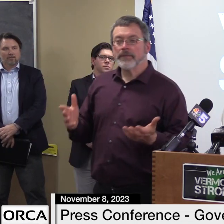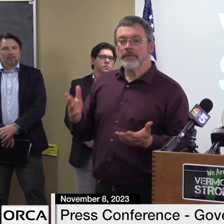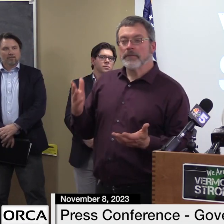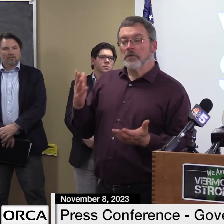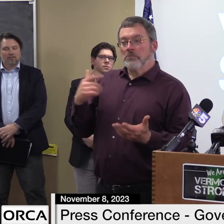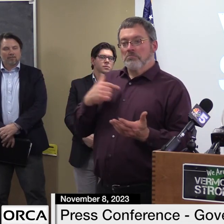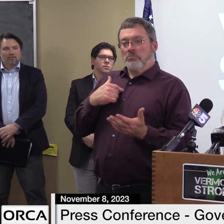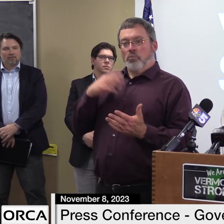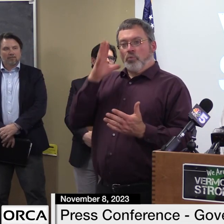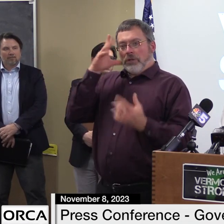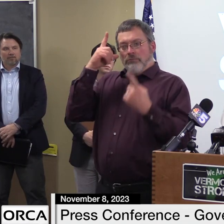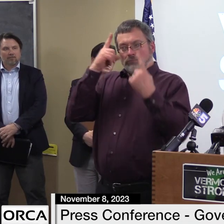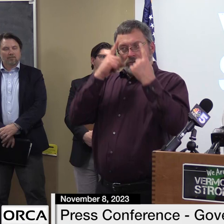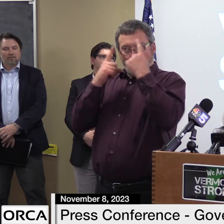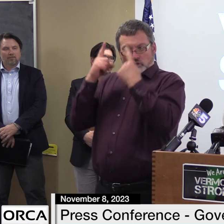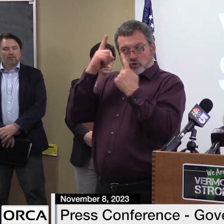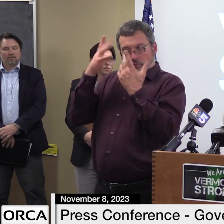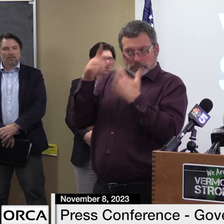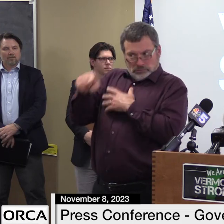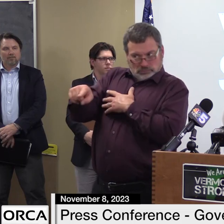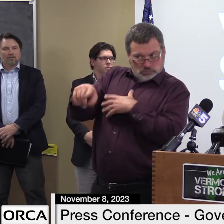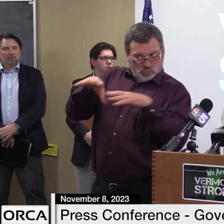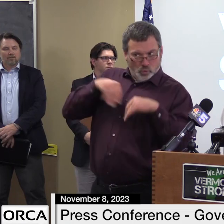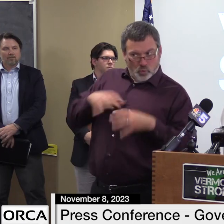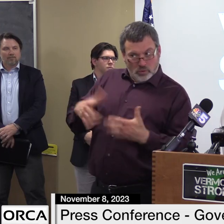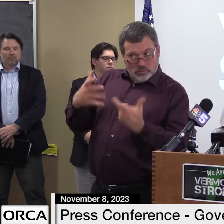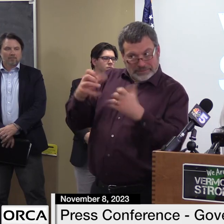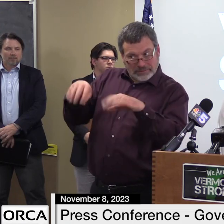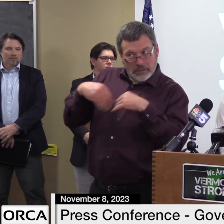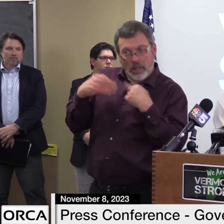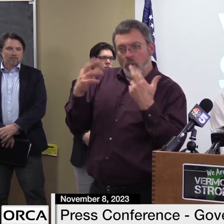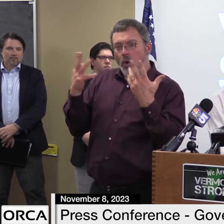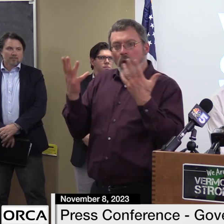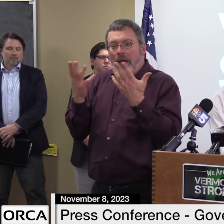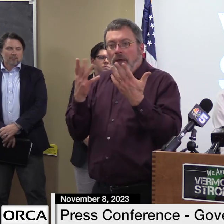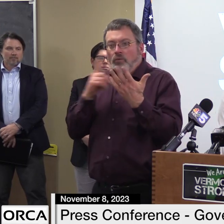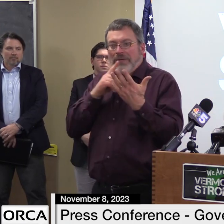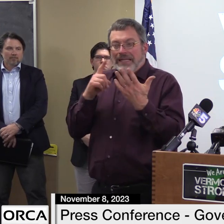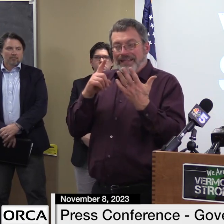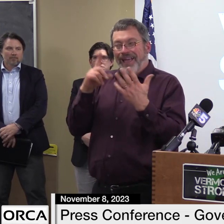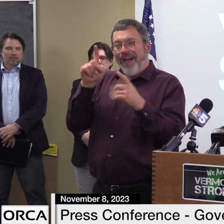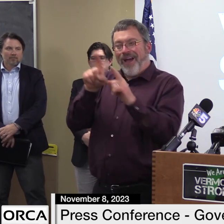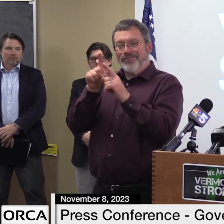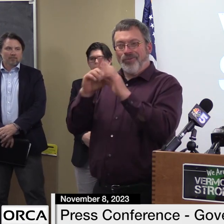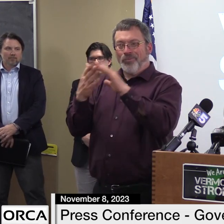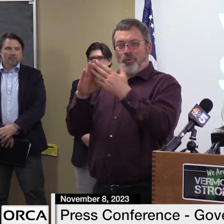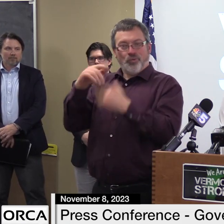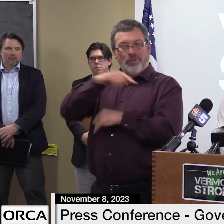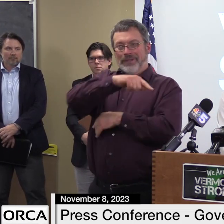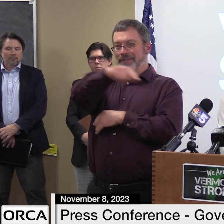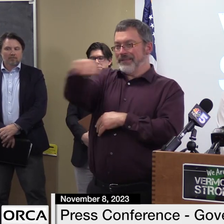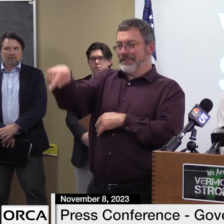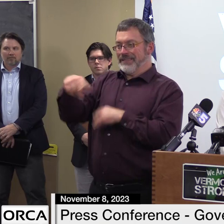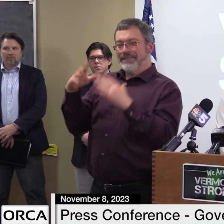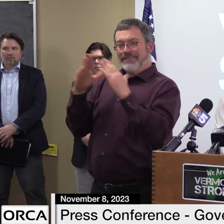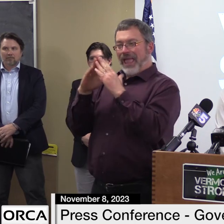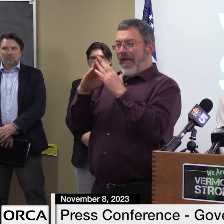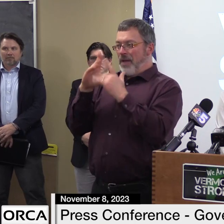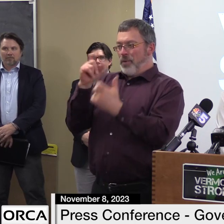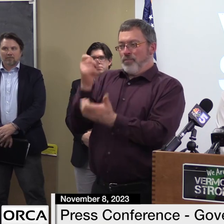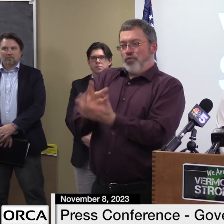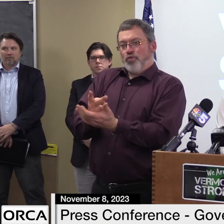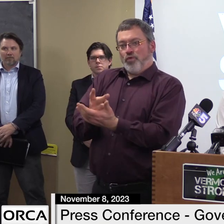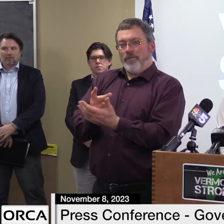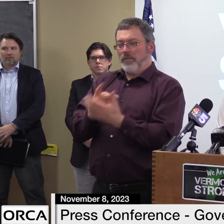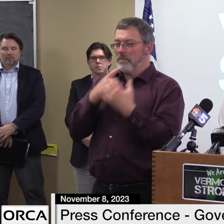is contemplating in it. We have to have the community. The municipality has to be a partner as well. And that